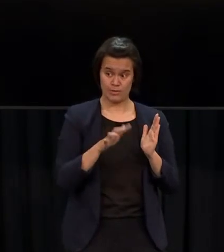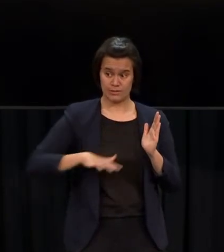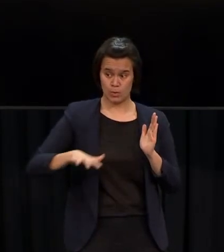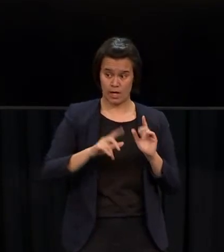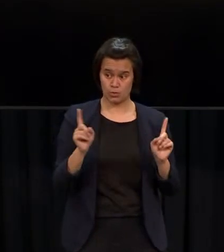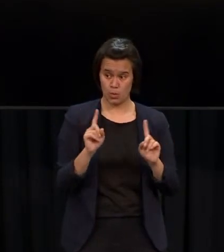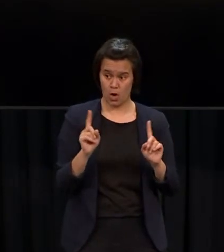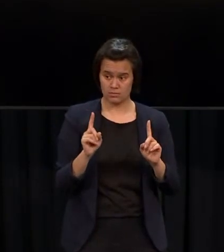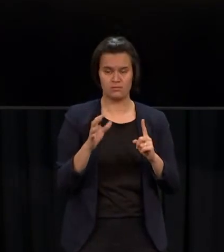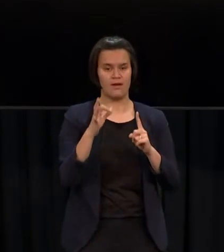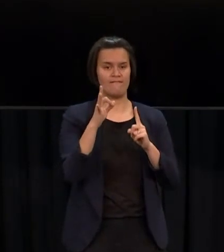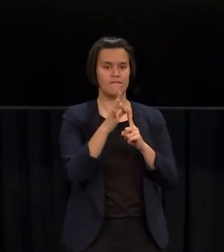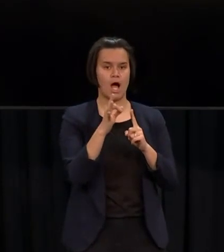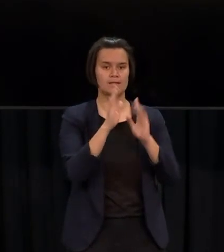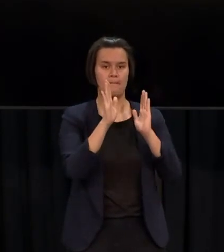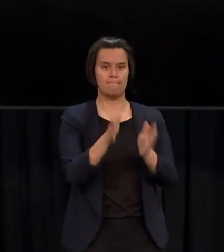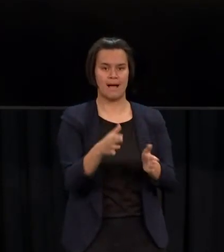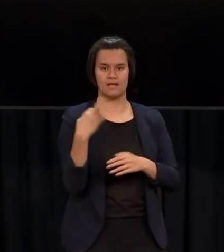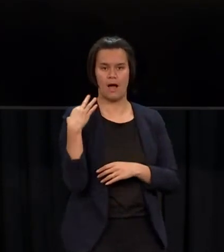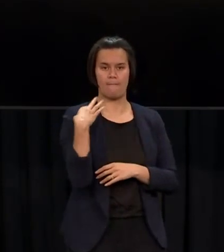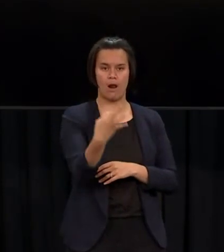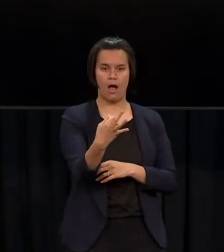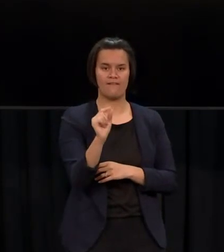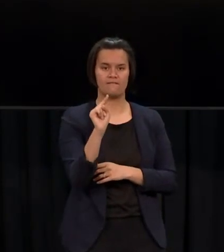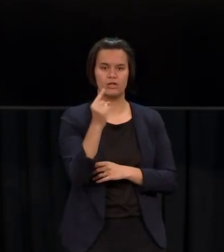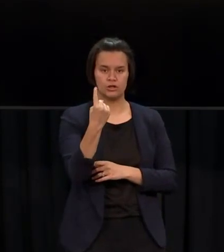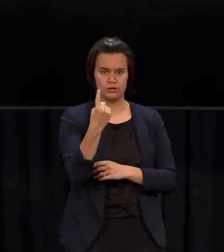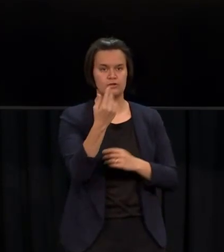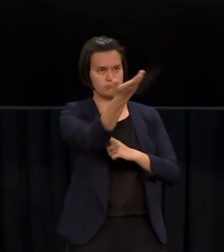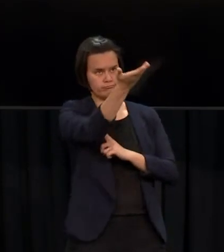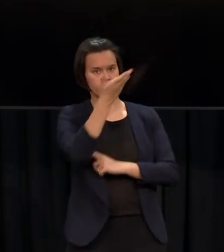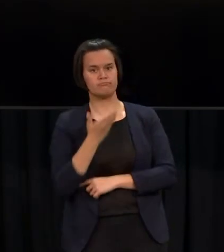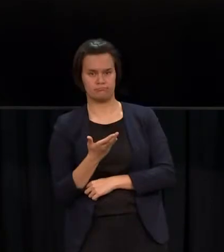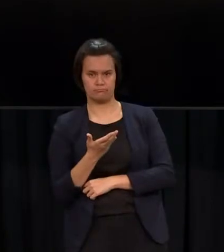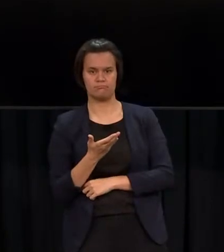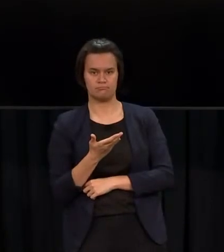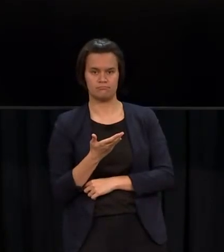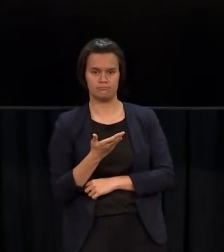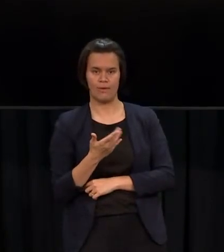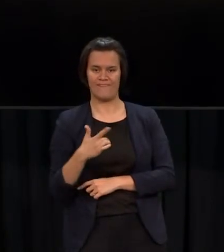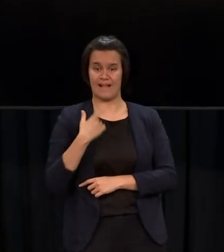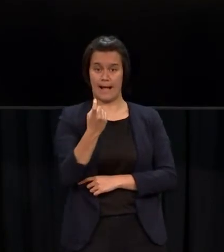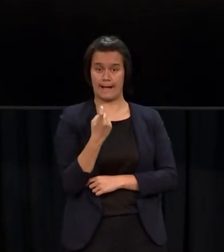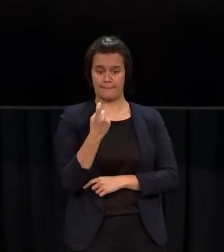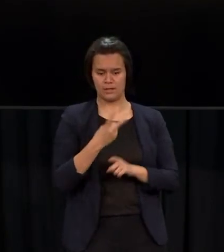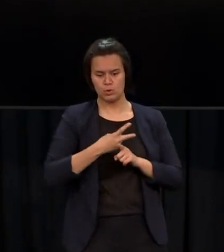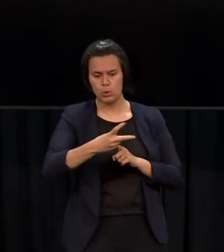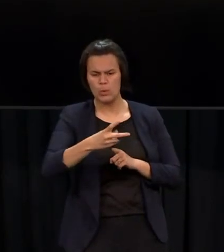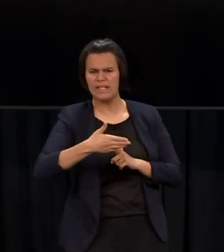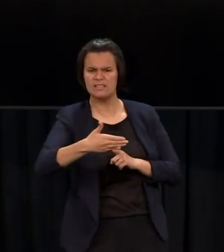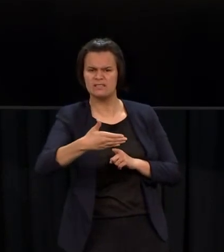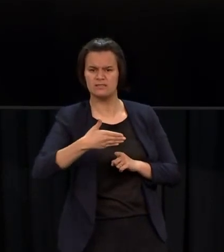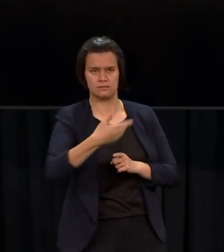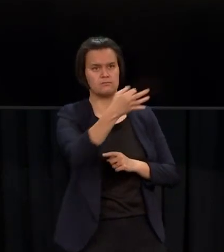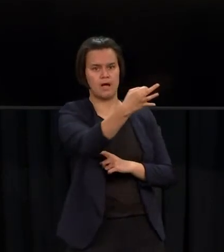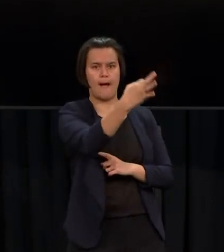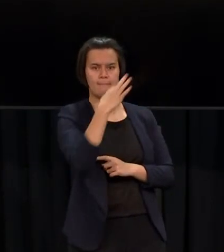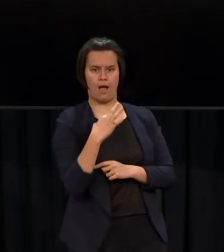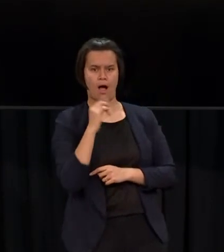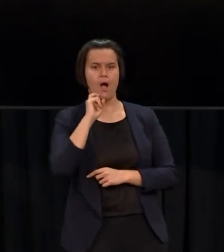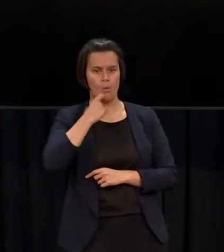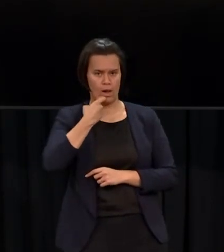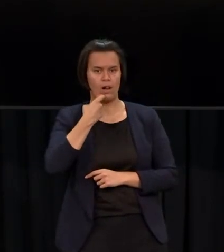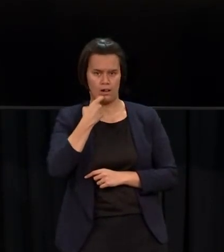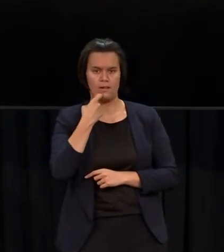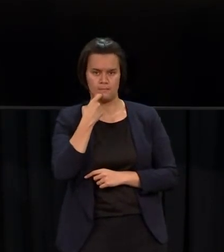puts in an application. And we haven't got that yet, but we're expecting it in the next 2 weeks. And obviously the FDA assessment and their